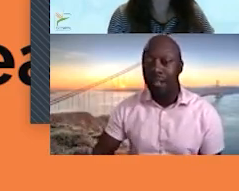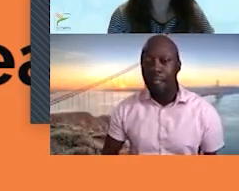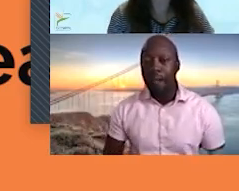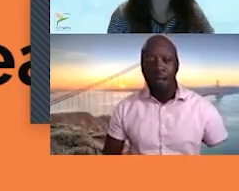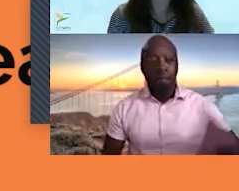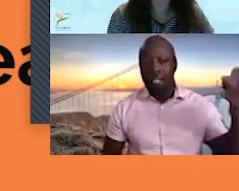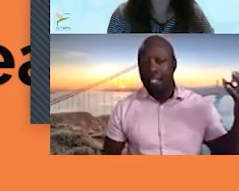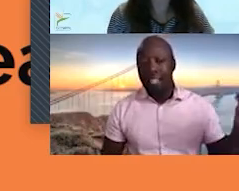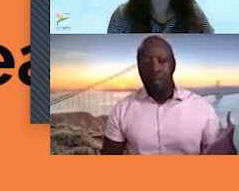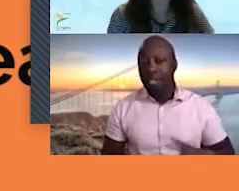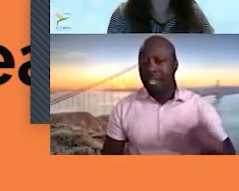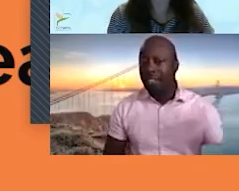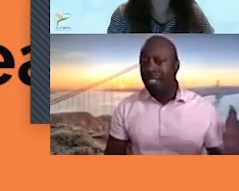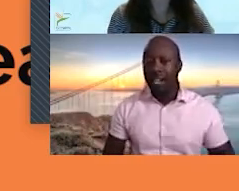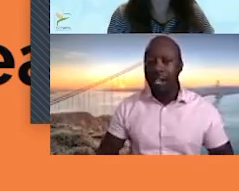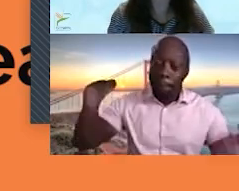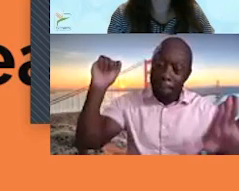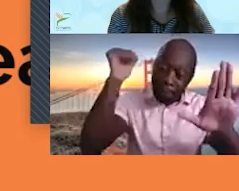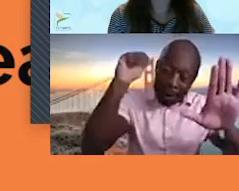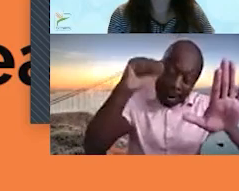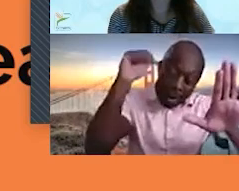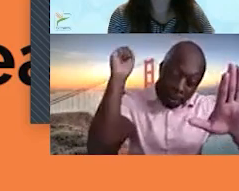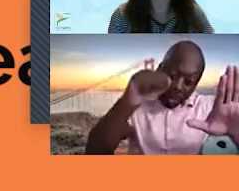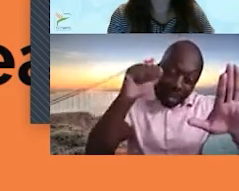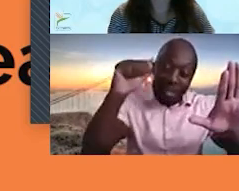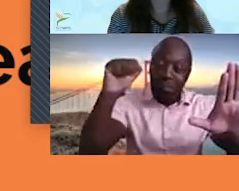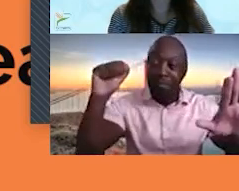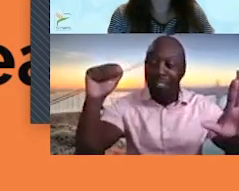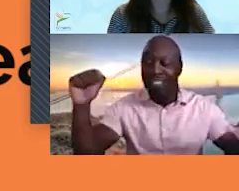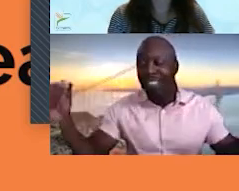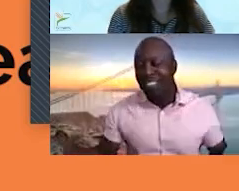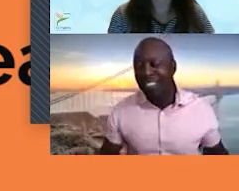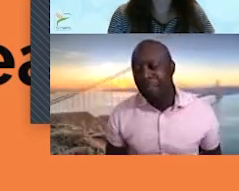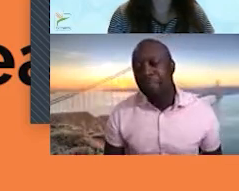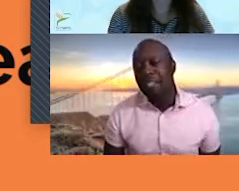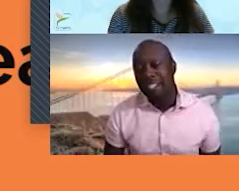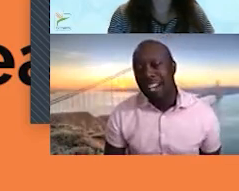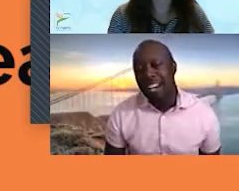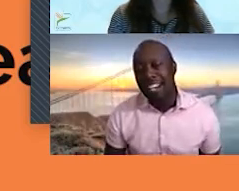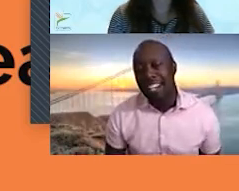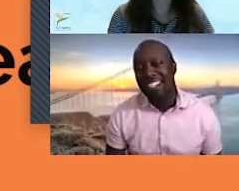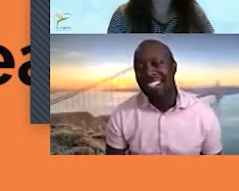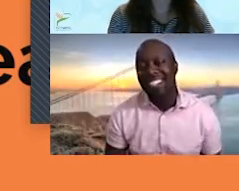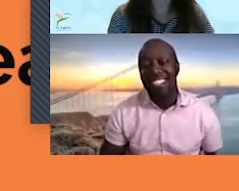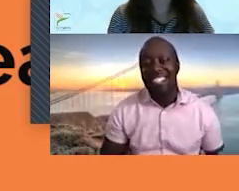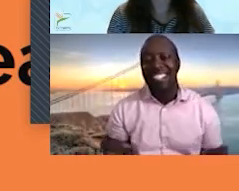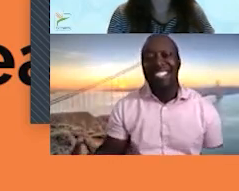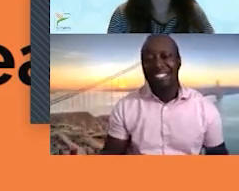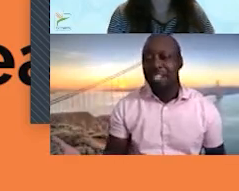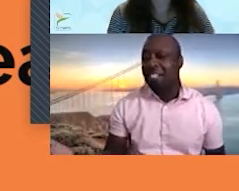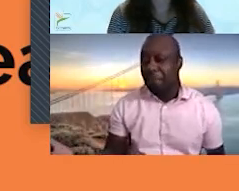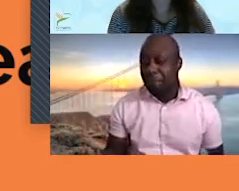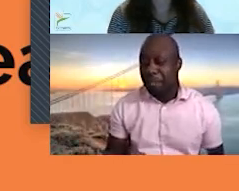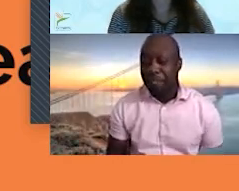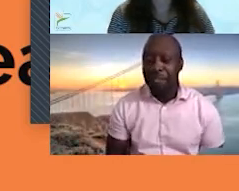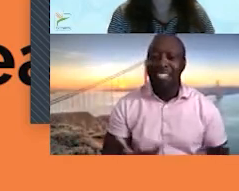door. Back then, when we had our son, bam, bam, bam, male guy